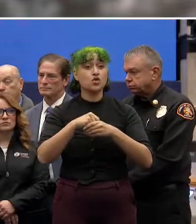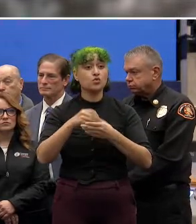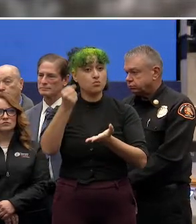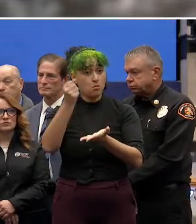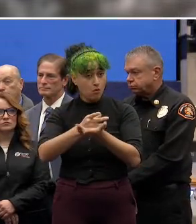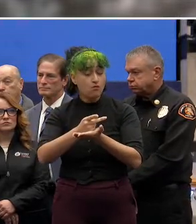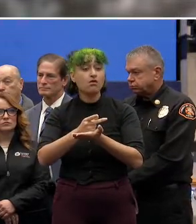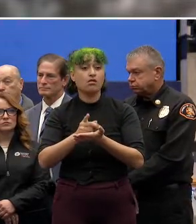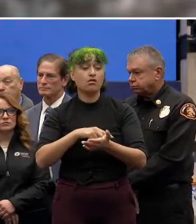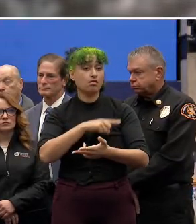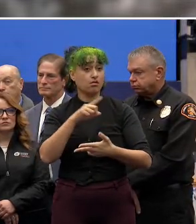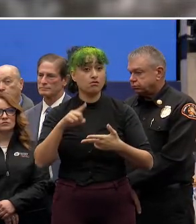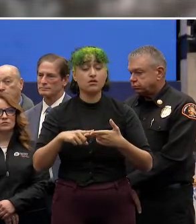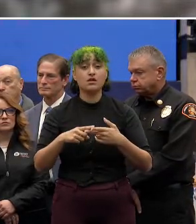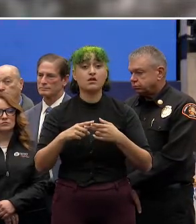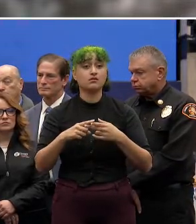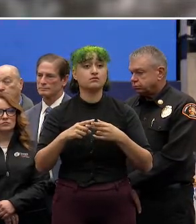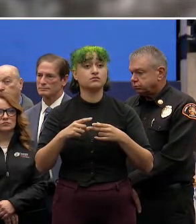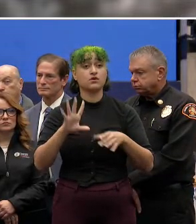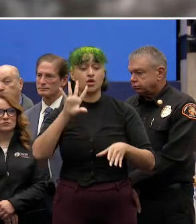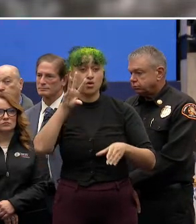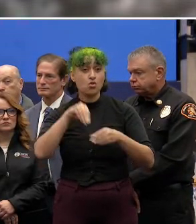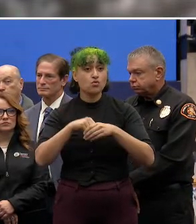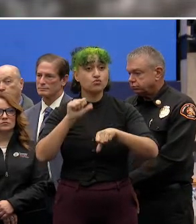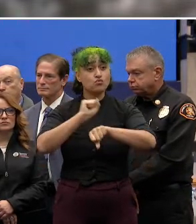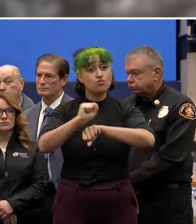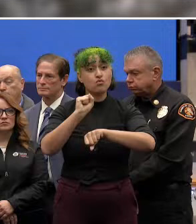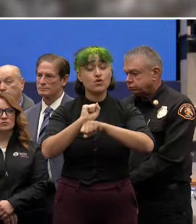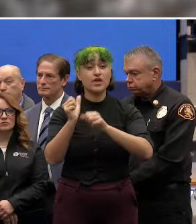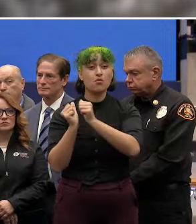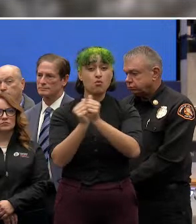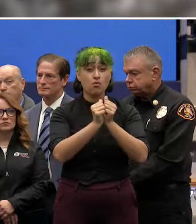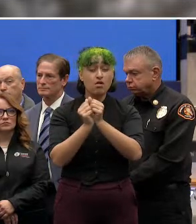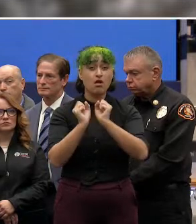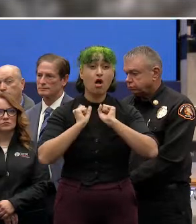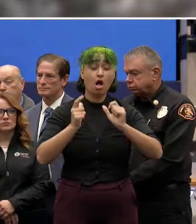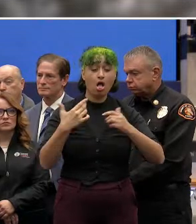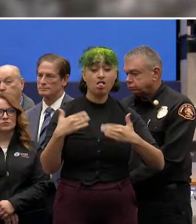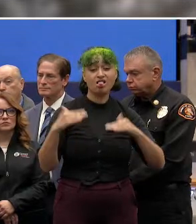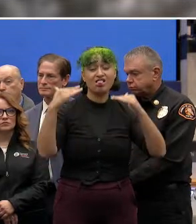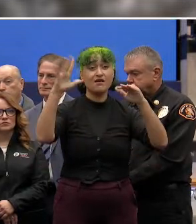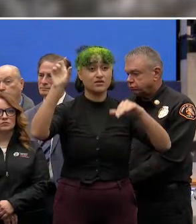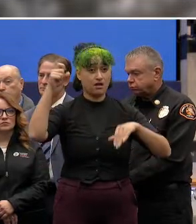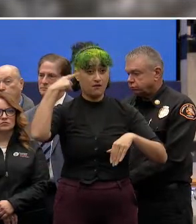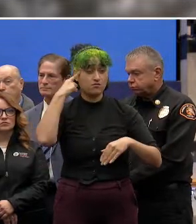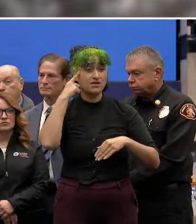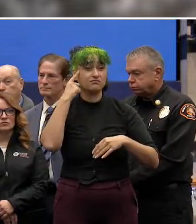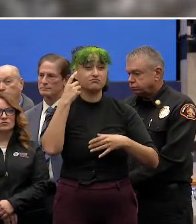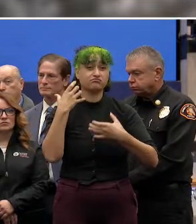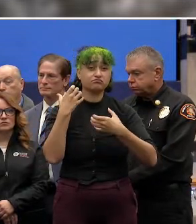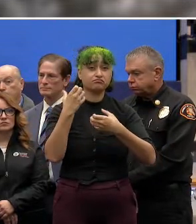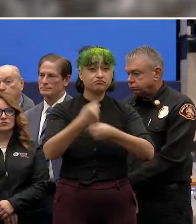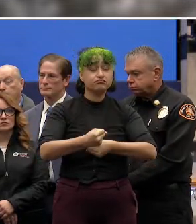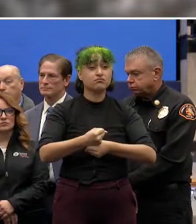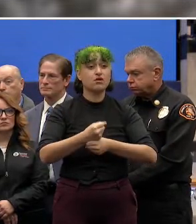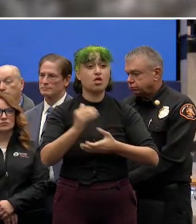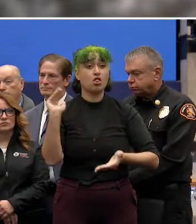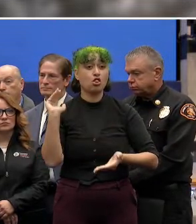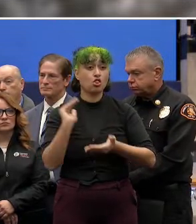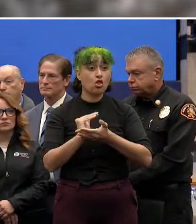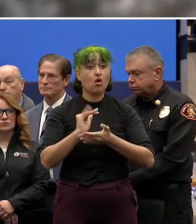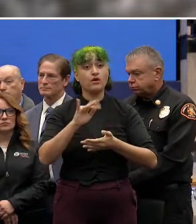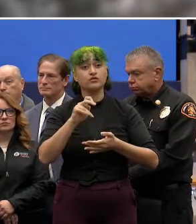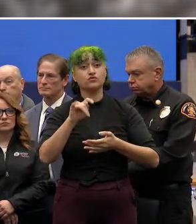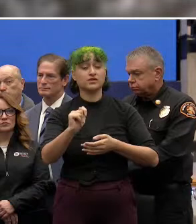approval, that includes working with all levels of government to secure low-interest